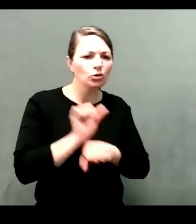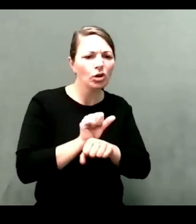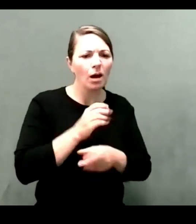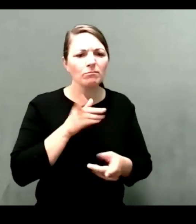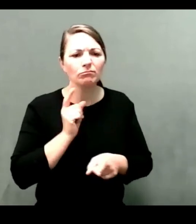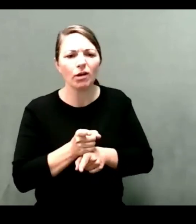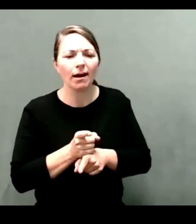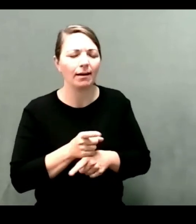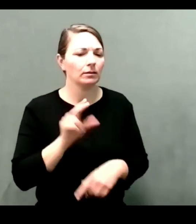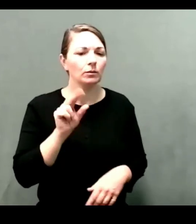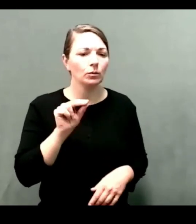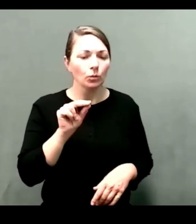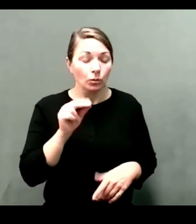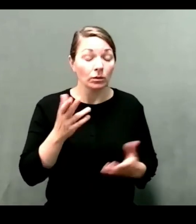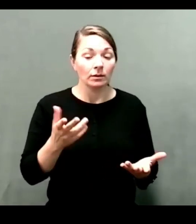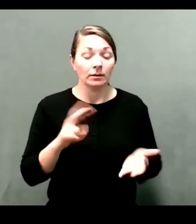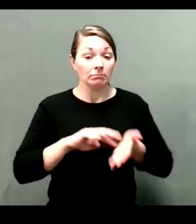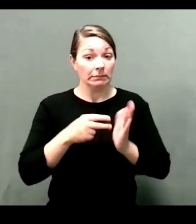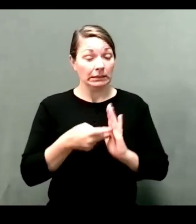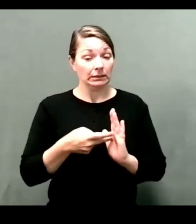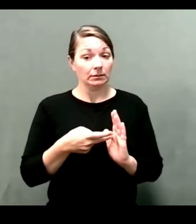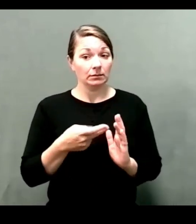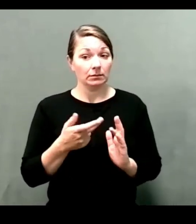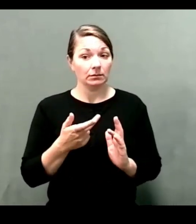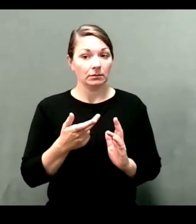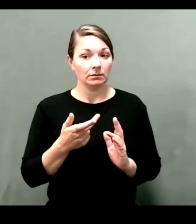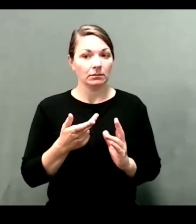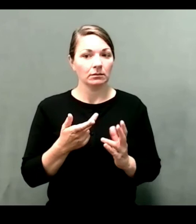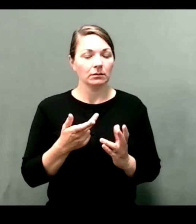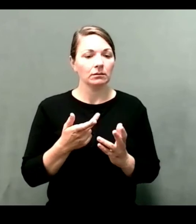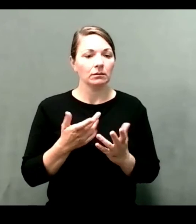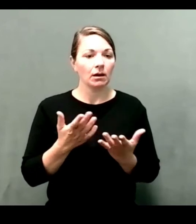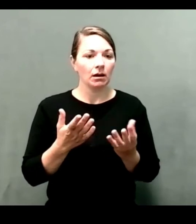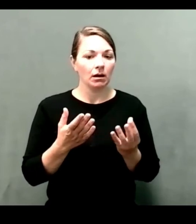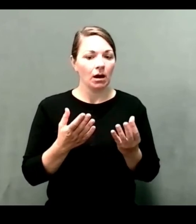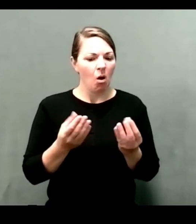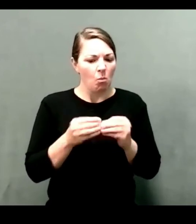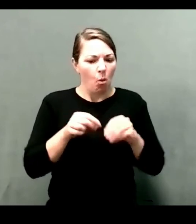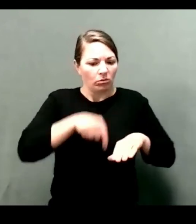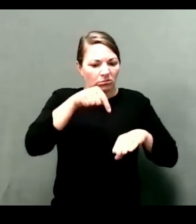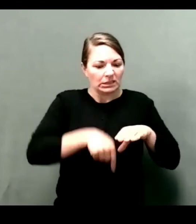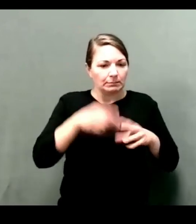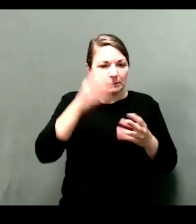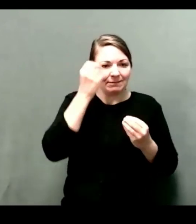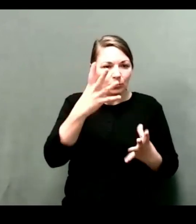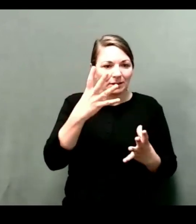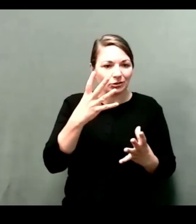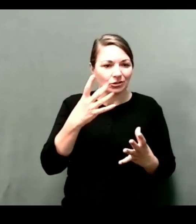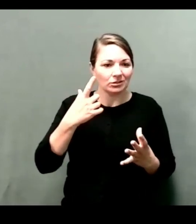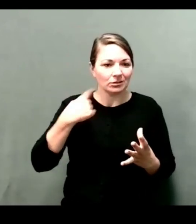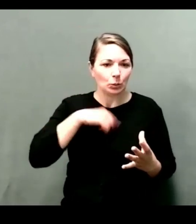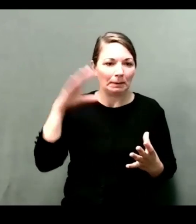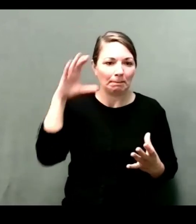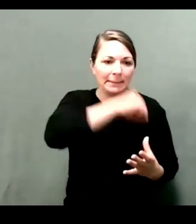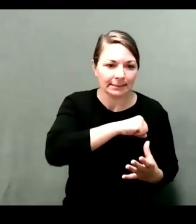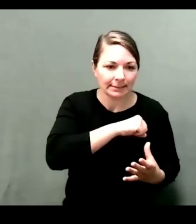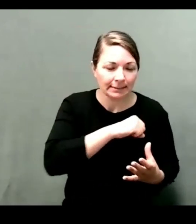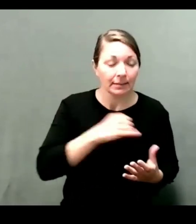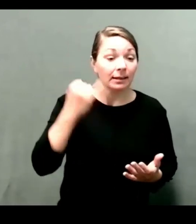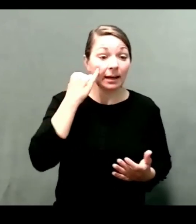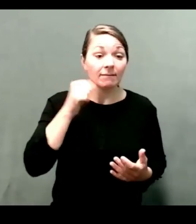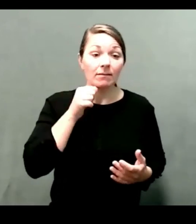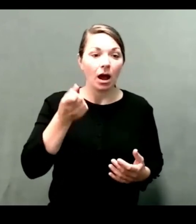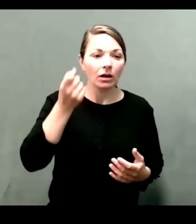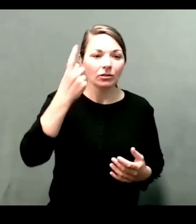that we need to be able to do our work. But what it is saying is that there's a deeper piece of a bigger picture that is missing if we don't understand what